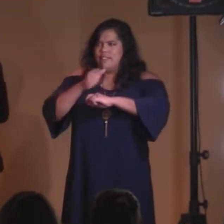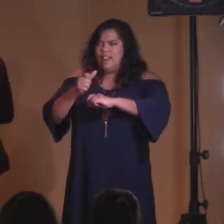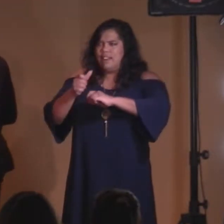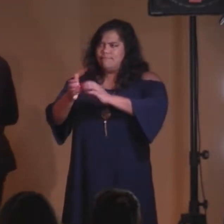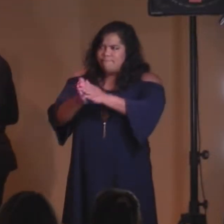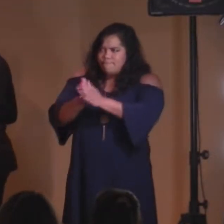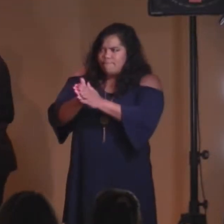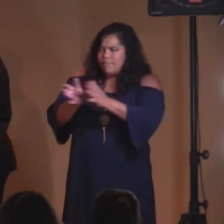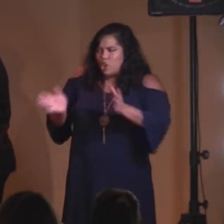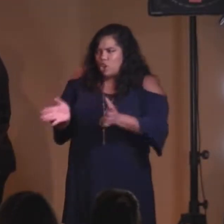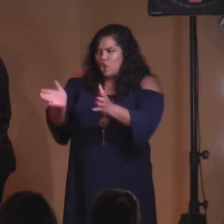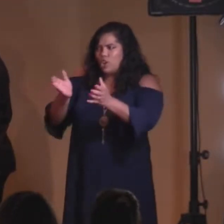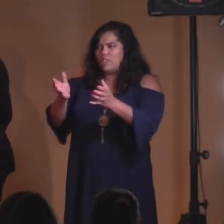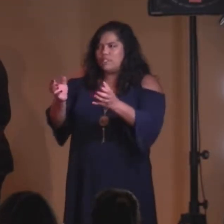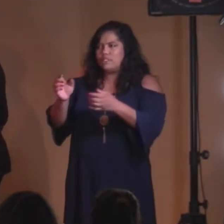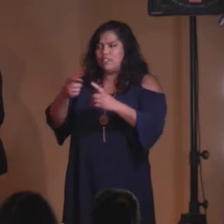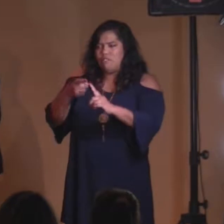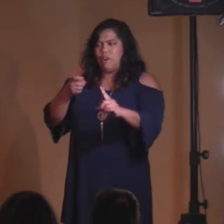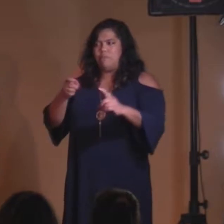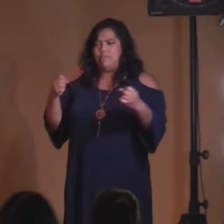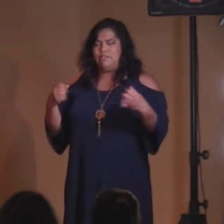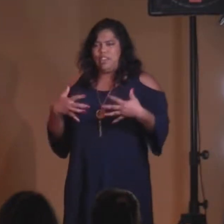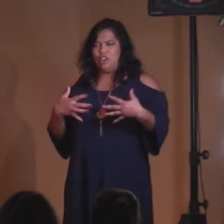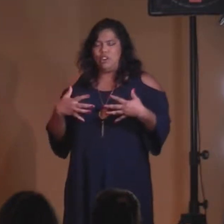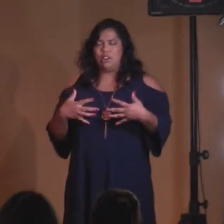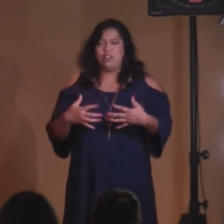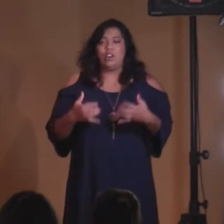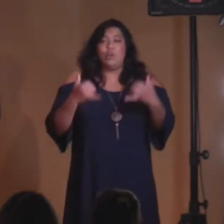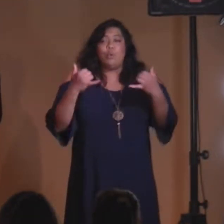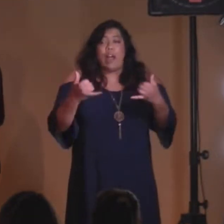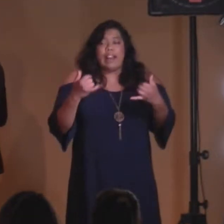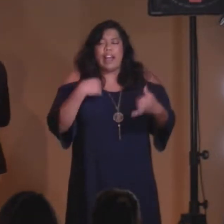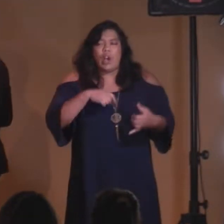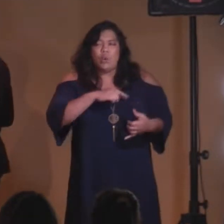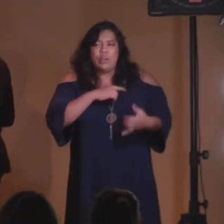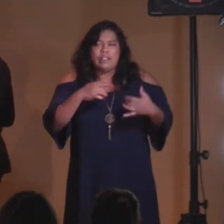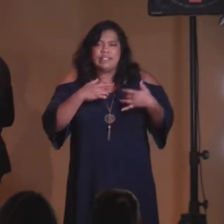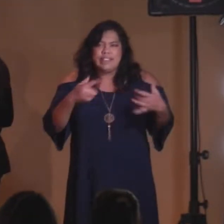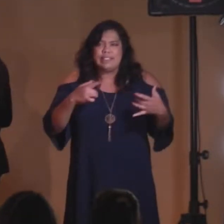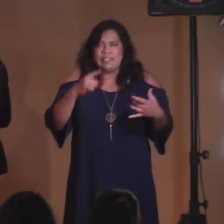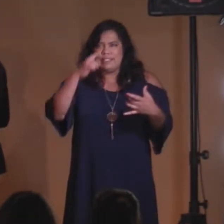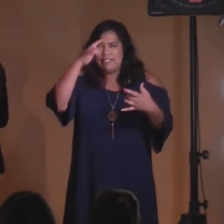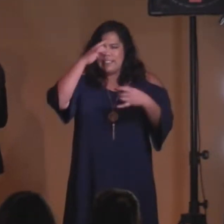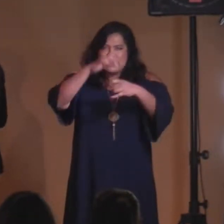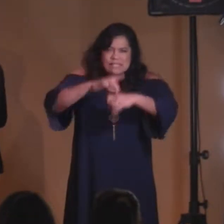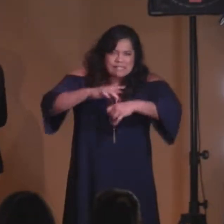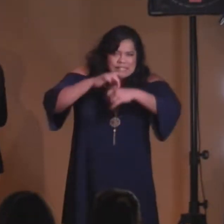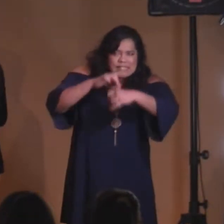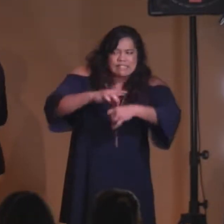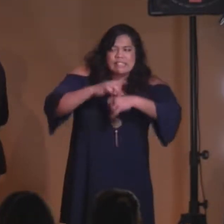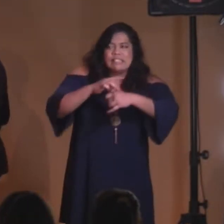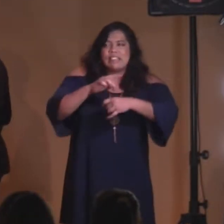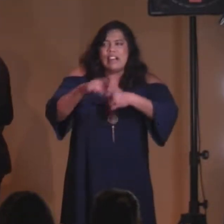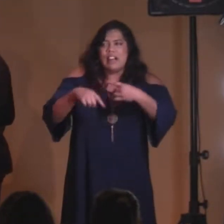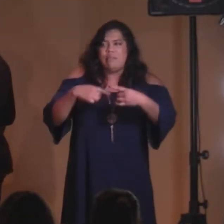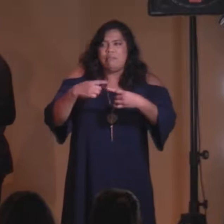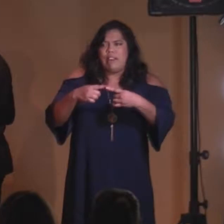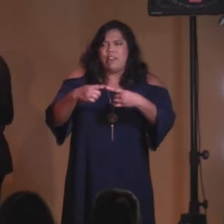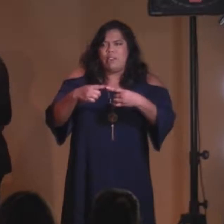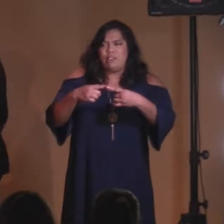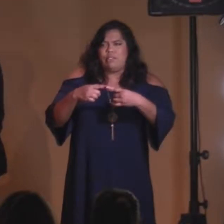fear? We are inundated by a mass consciousness strongly aligned with the vibrations of